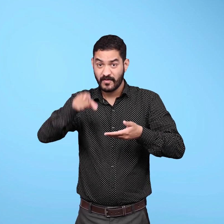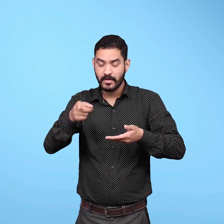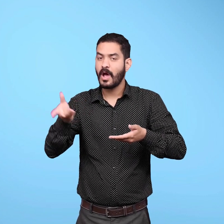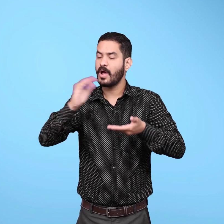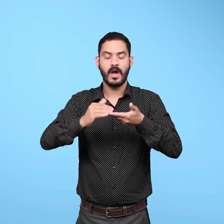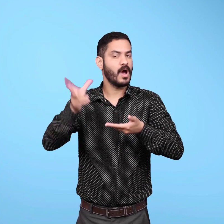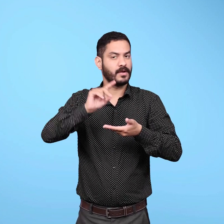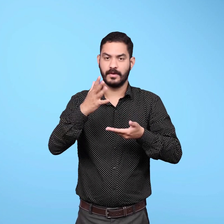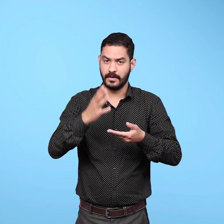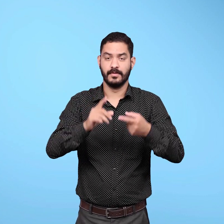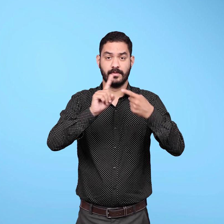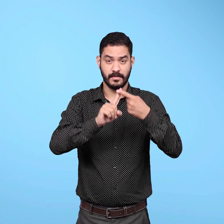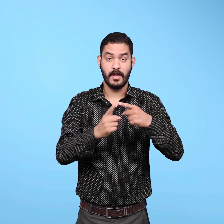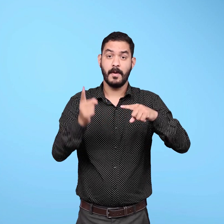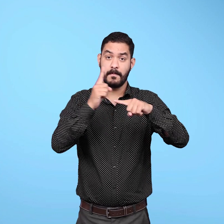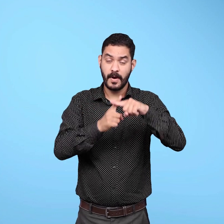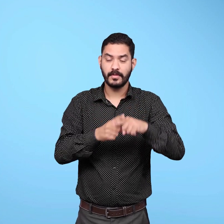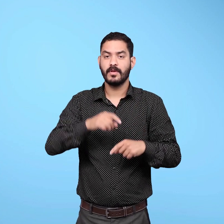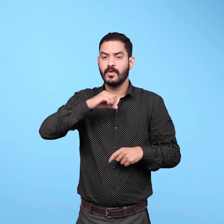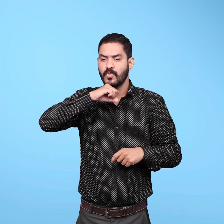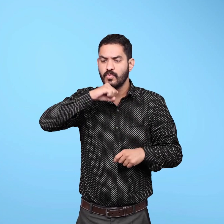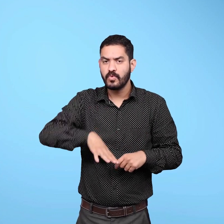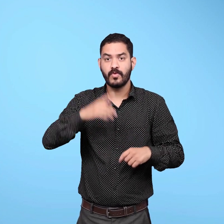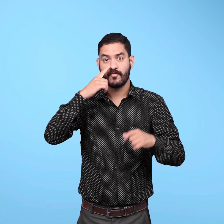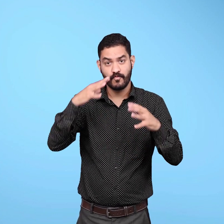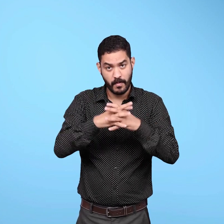wool, bark, cotton, hemp, and flax.